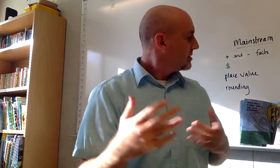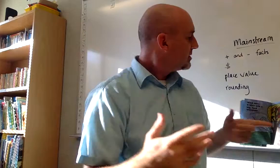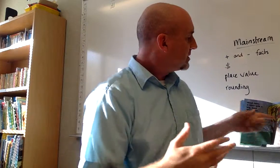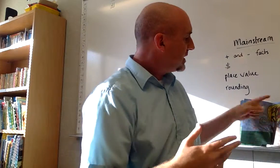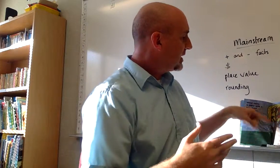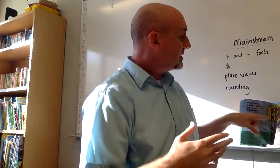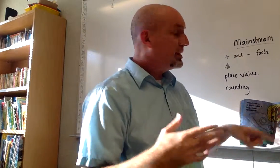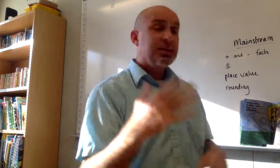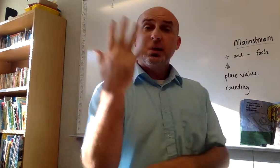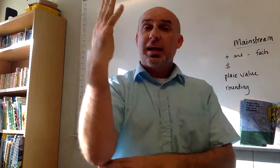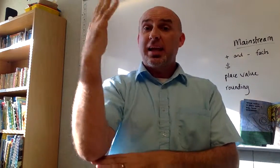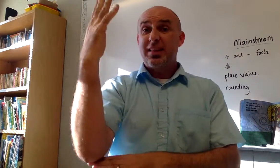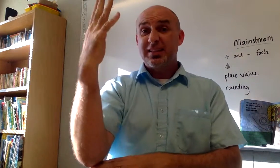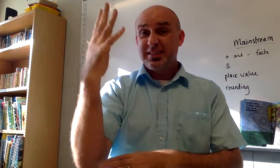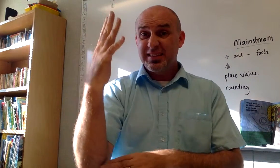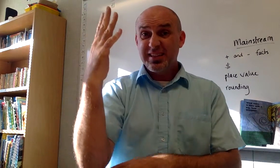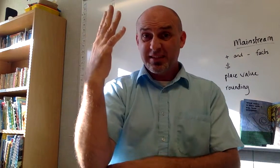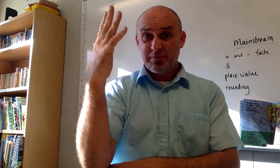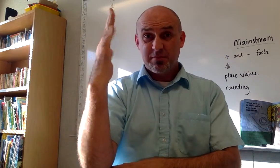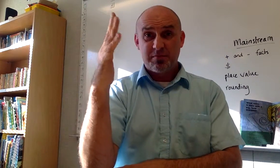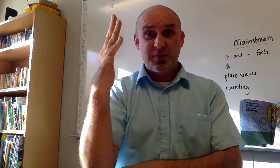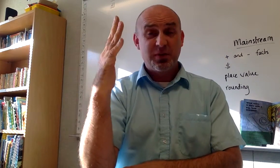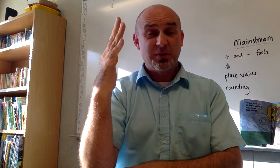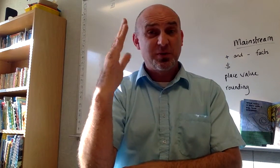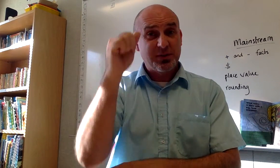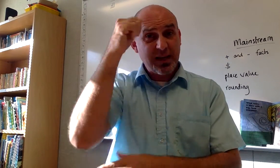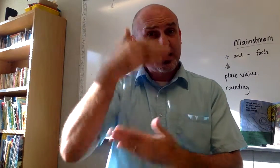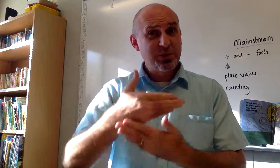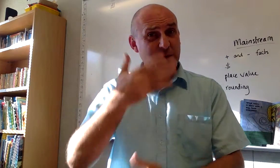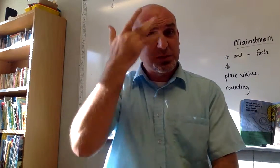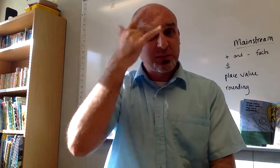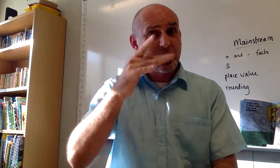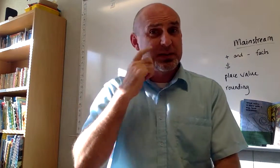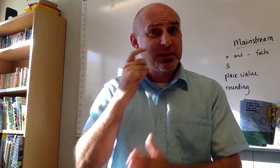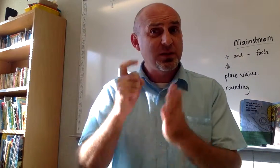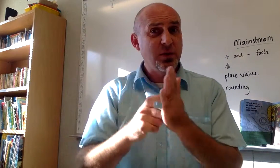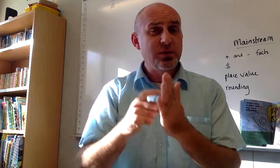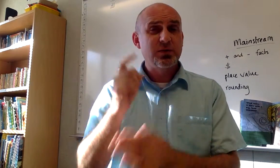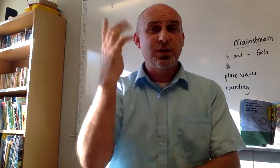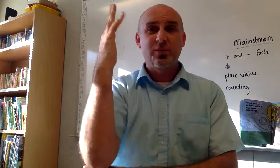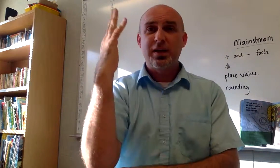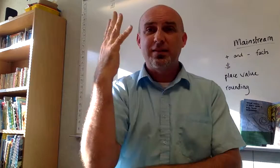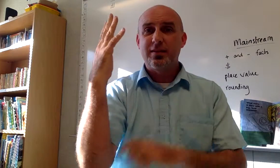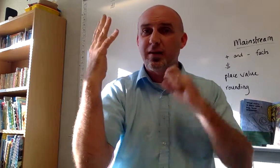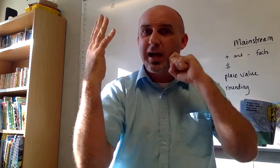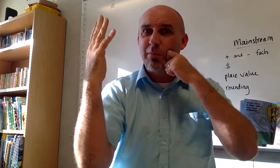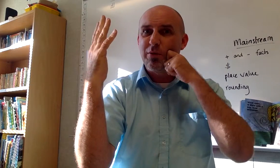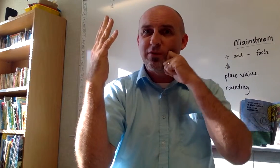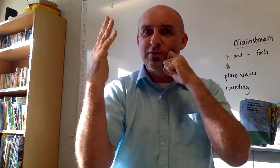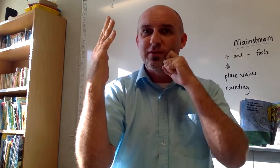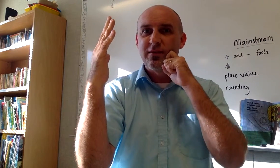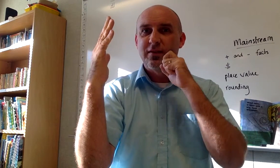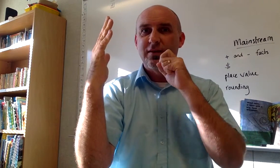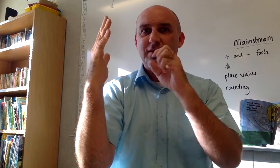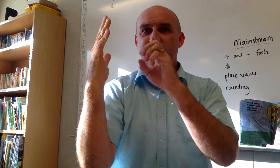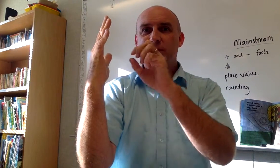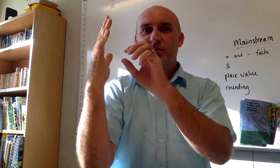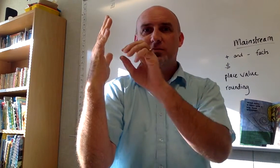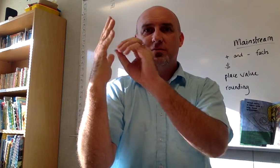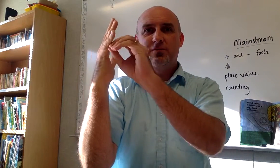So they can see, and they can see, your son is pretty smart. He's going to notice right away that there are apples that are